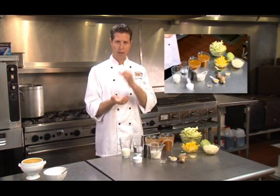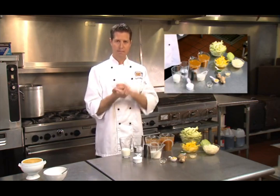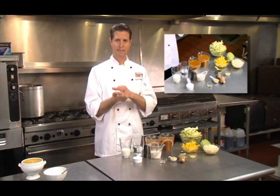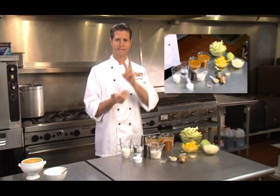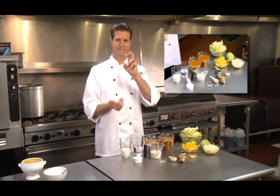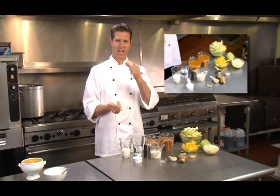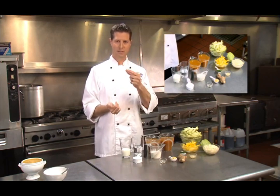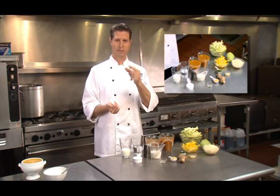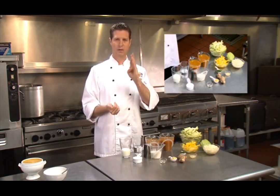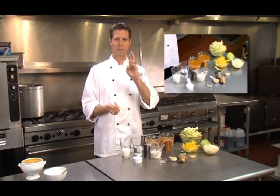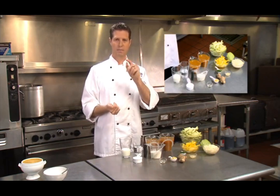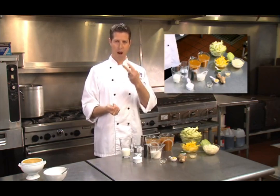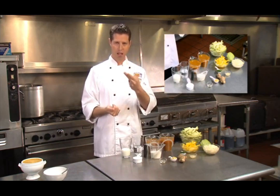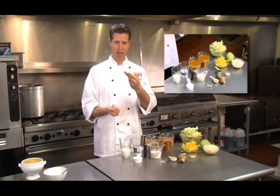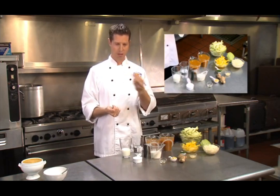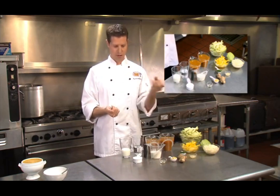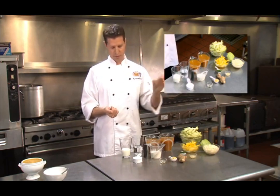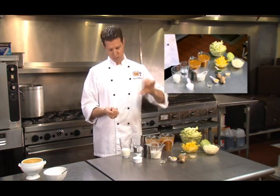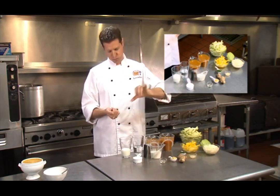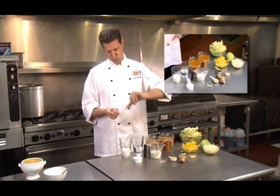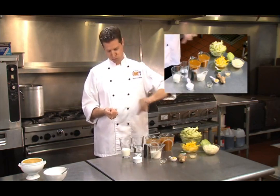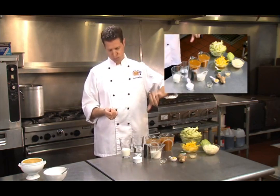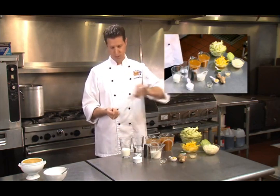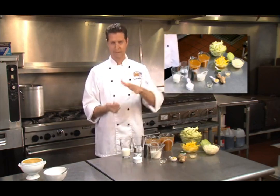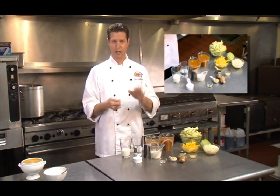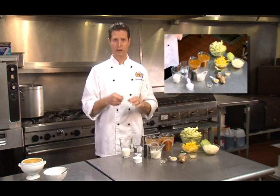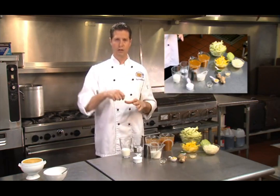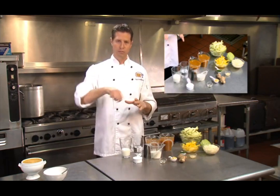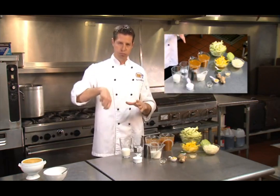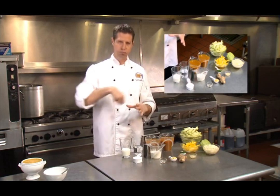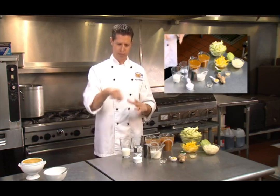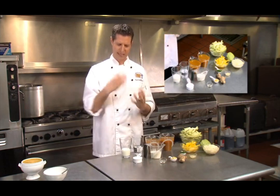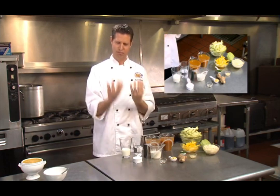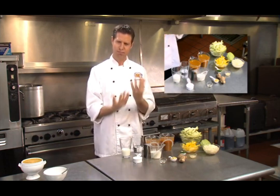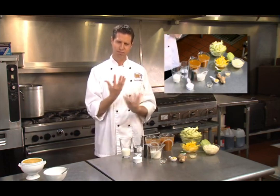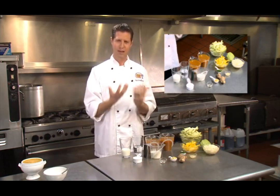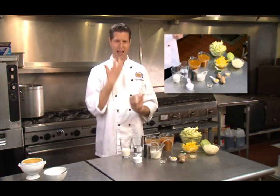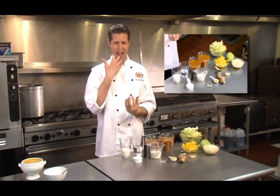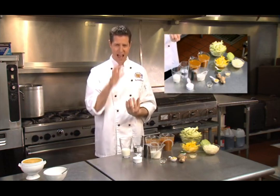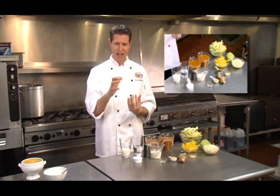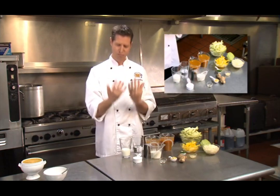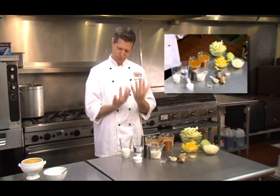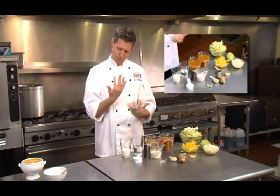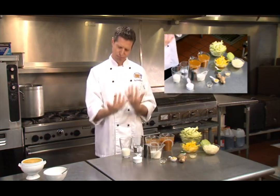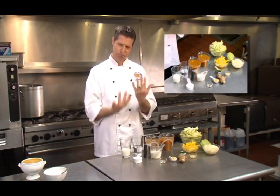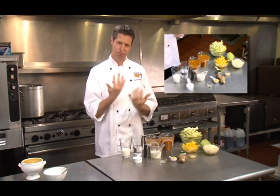and 2 cups of the vegetable broth while stirring and bring to a boil.